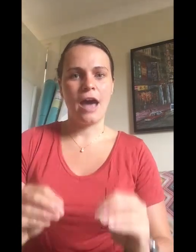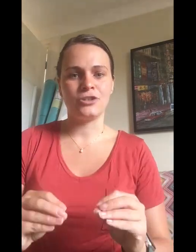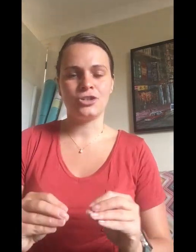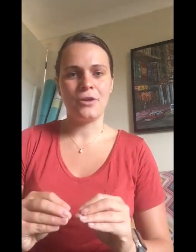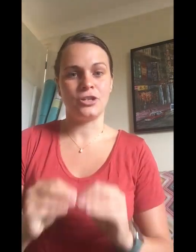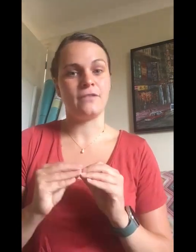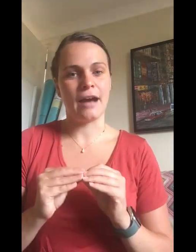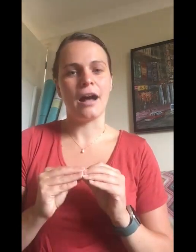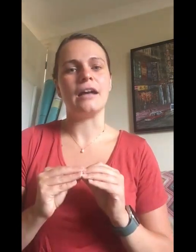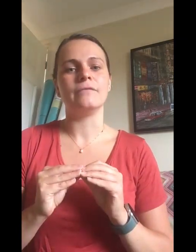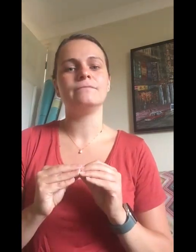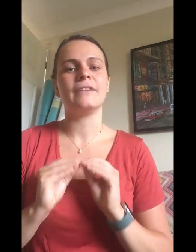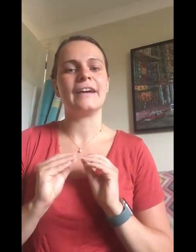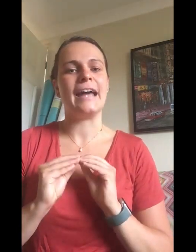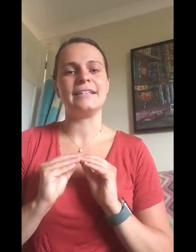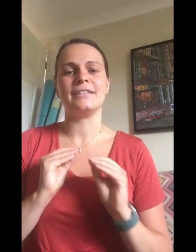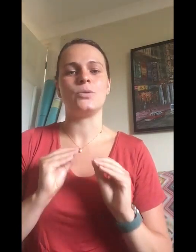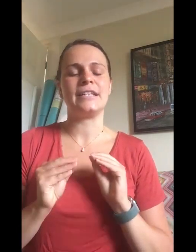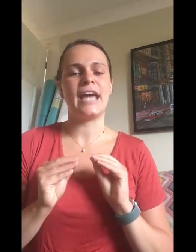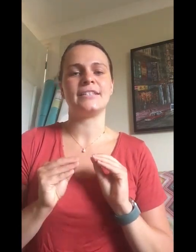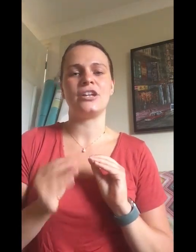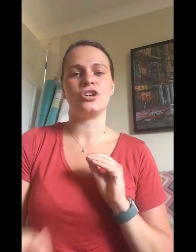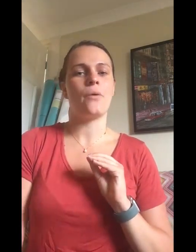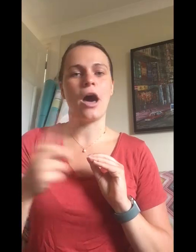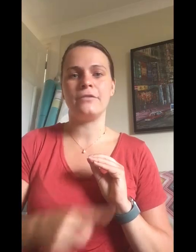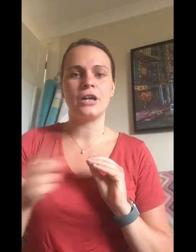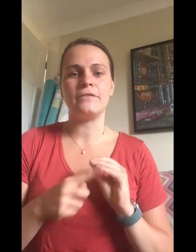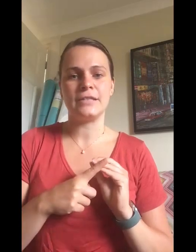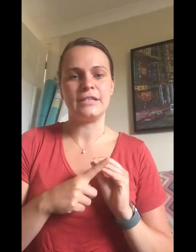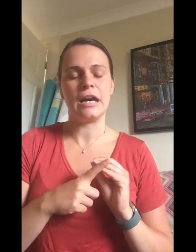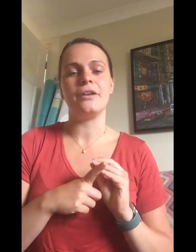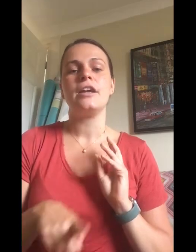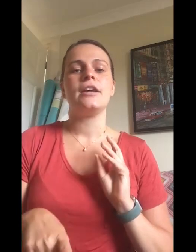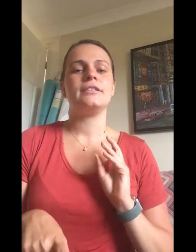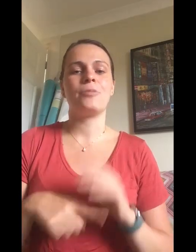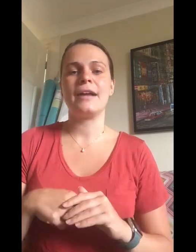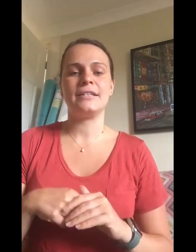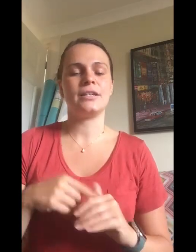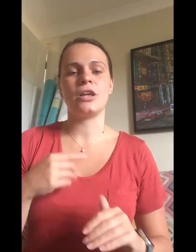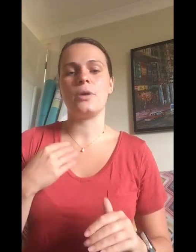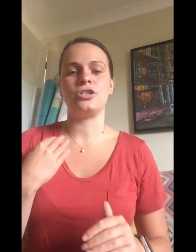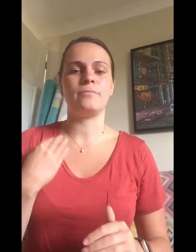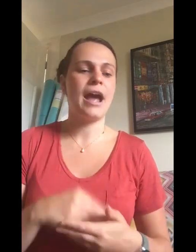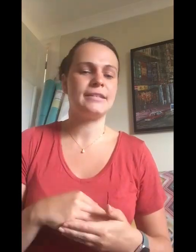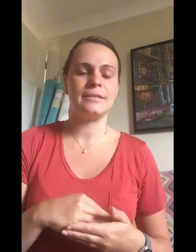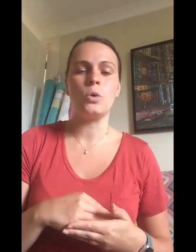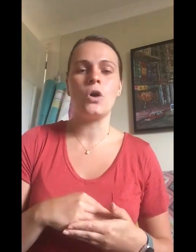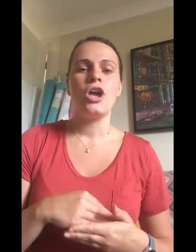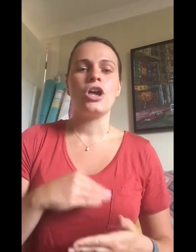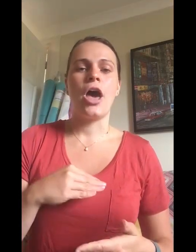just showed you for that colour. Okay, so this is a quick test and you can go over and over this video to practice. So once you've practiced more